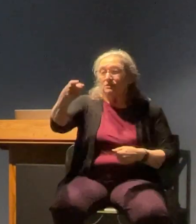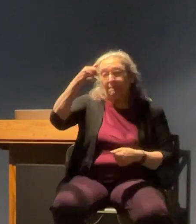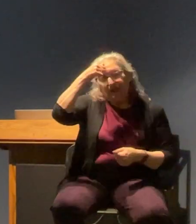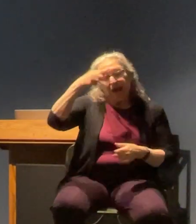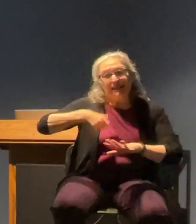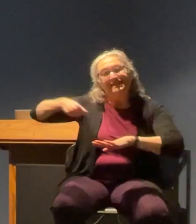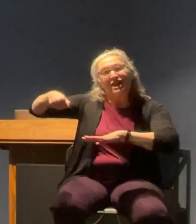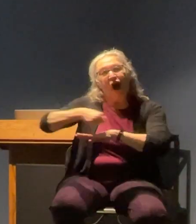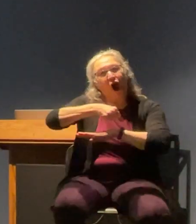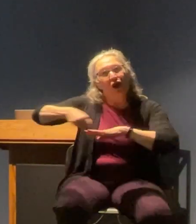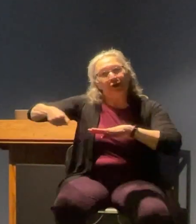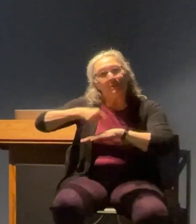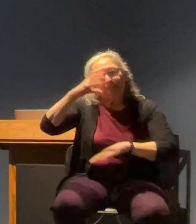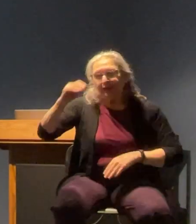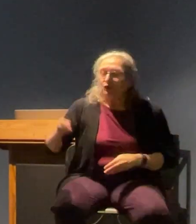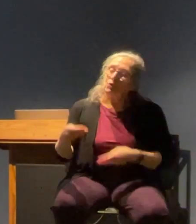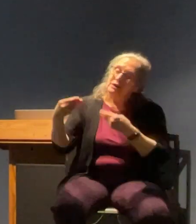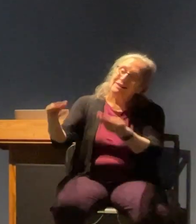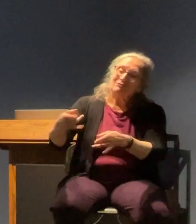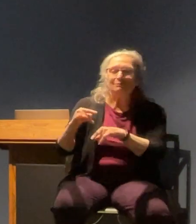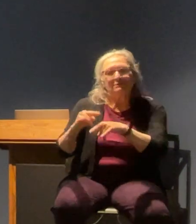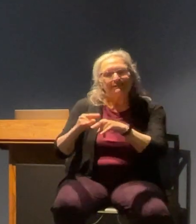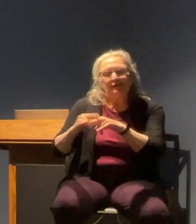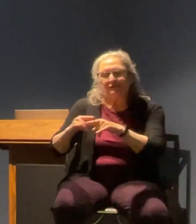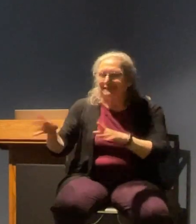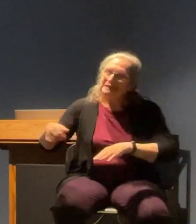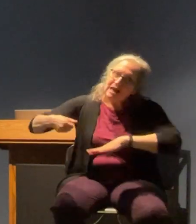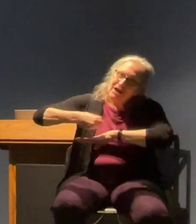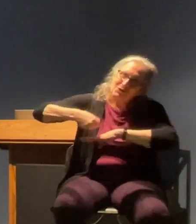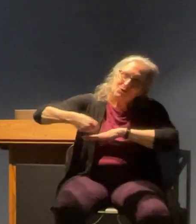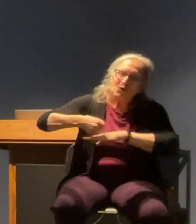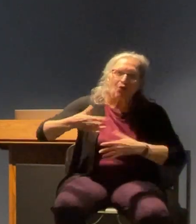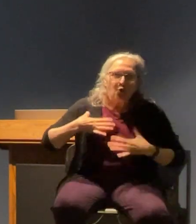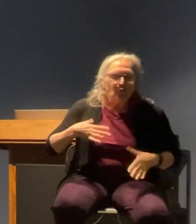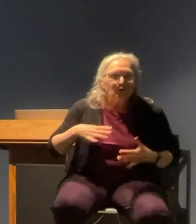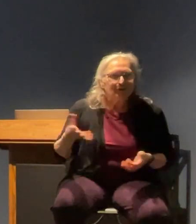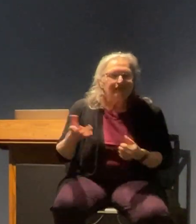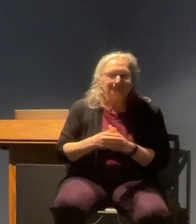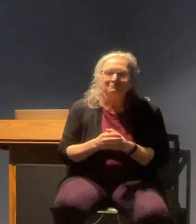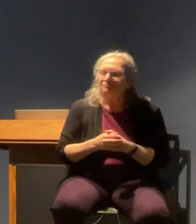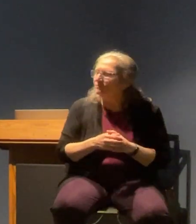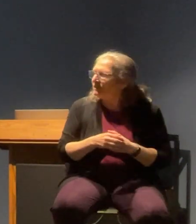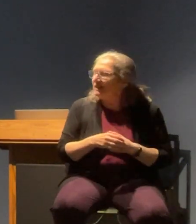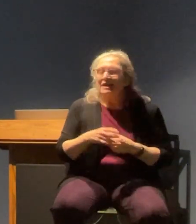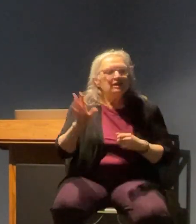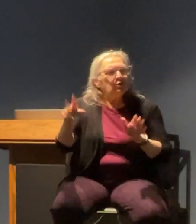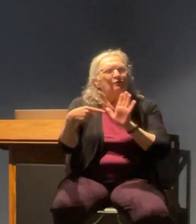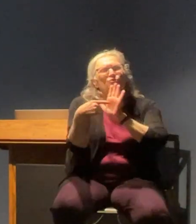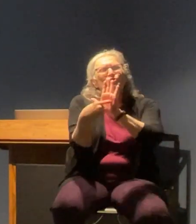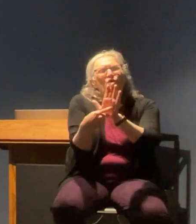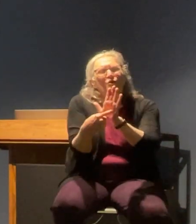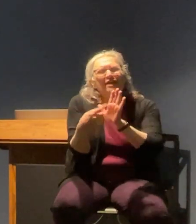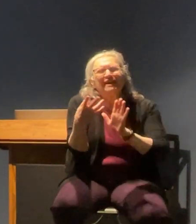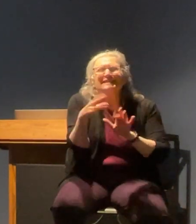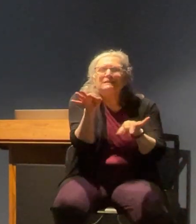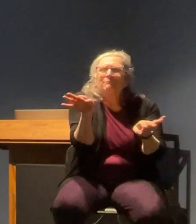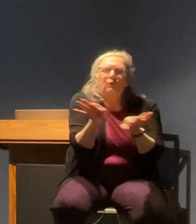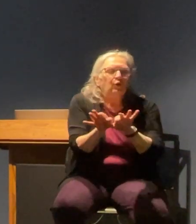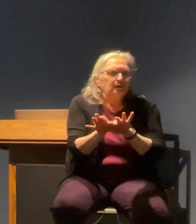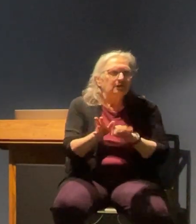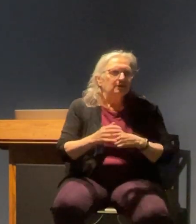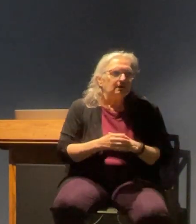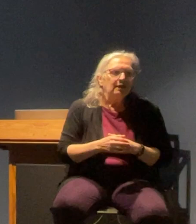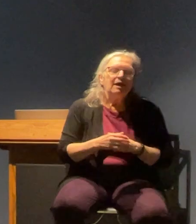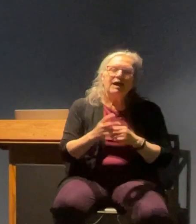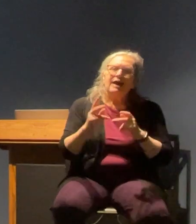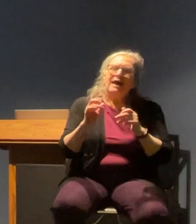can kill two birds in one stone, right? So how to like illustrate that would be so important to show how people are literally